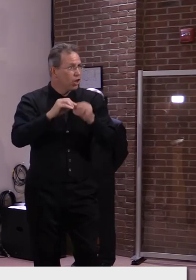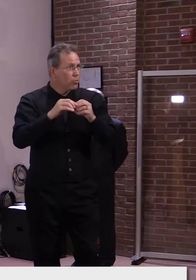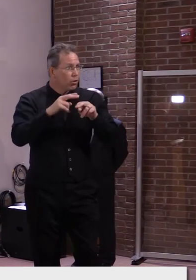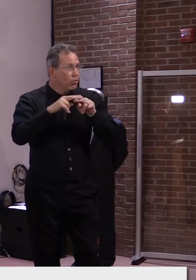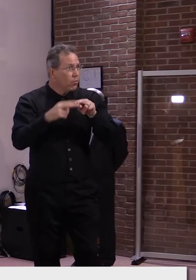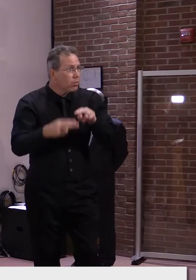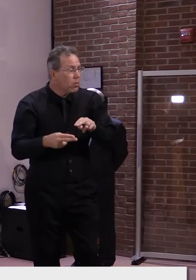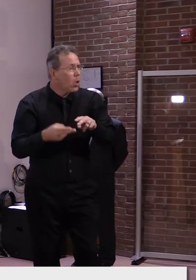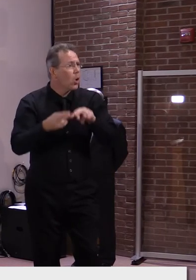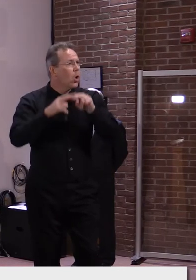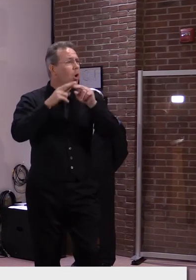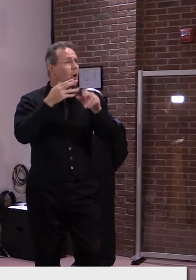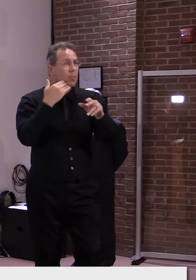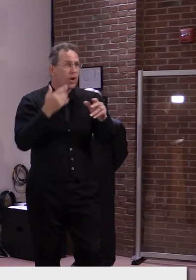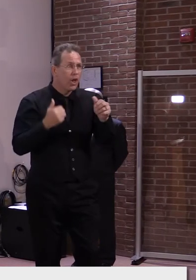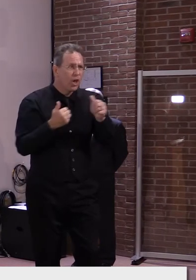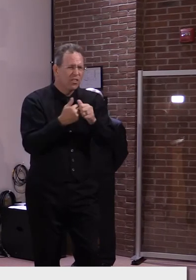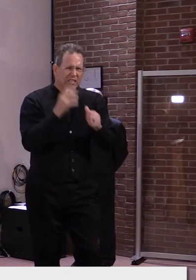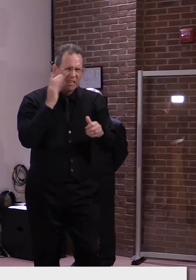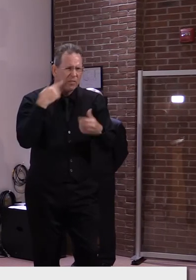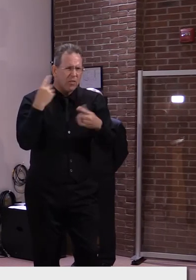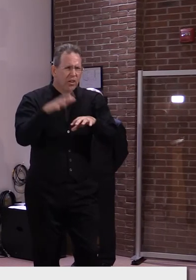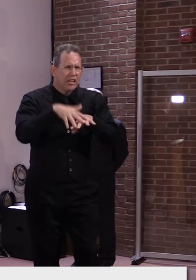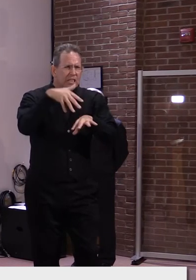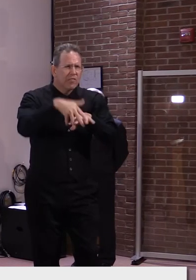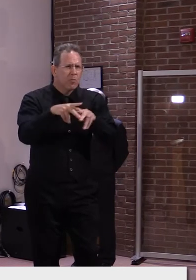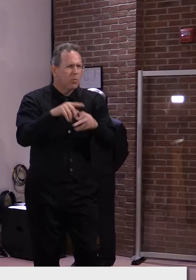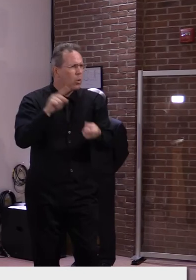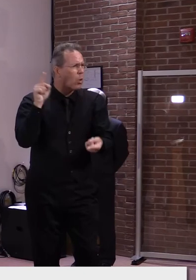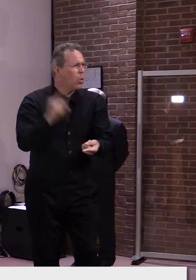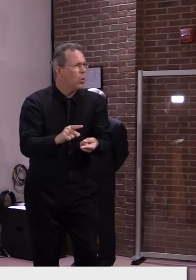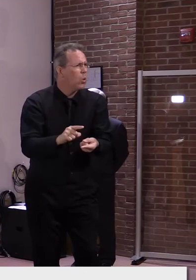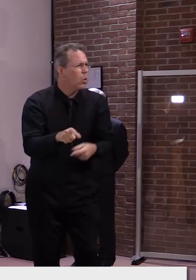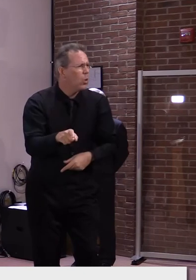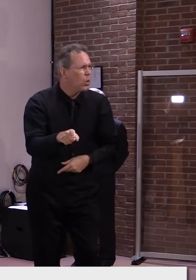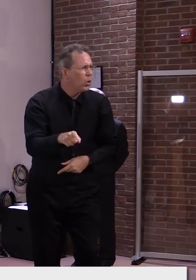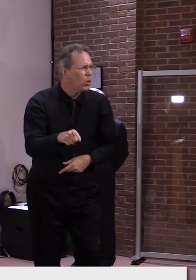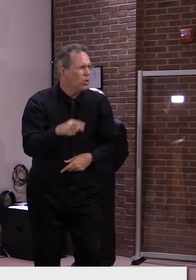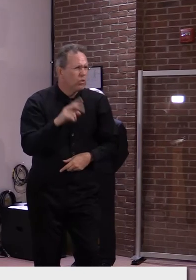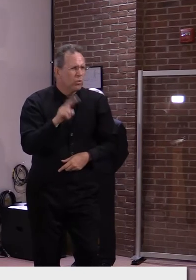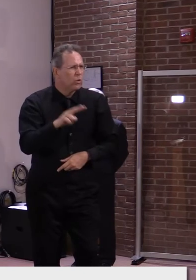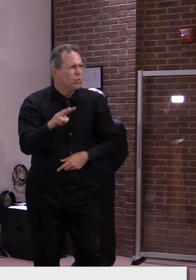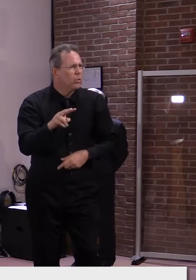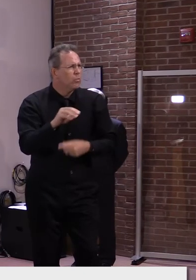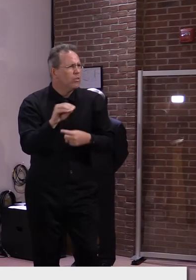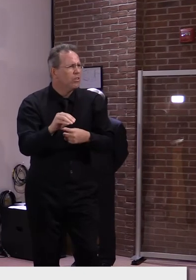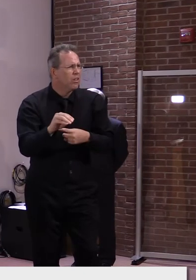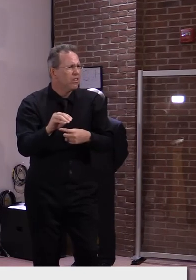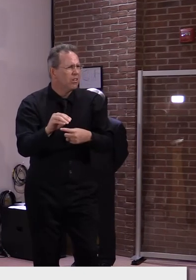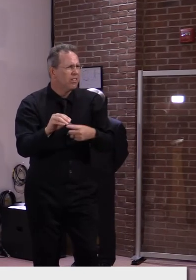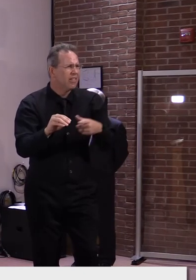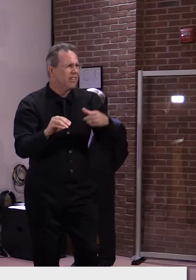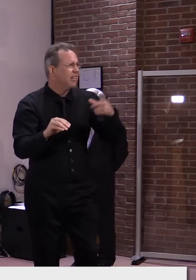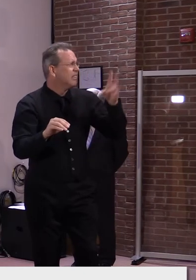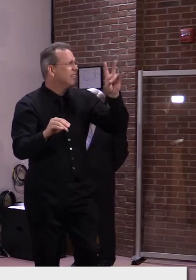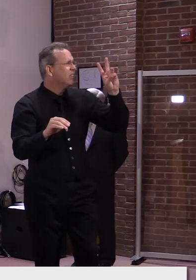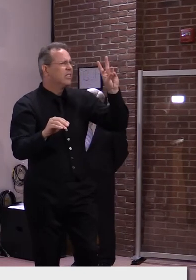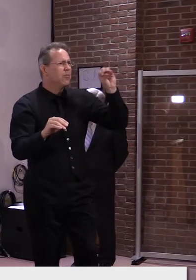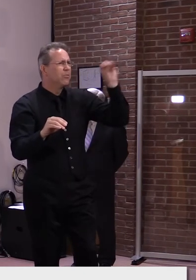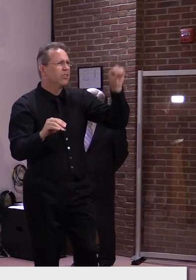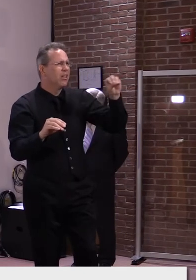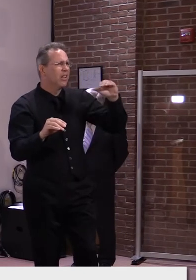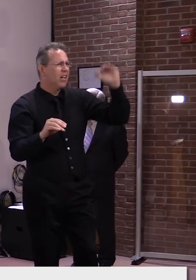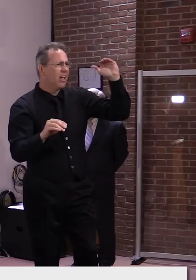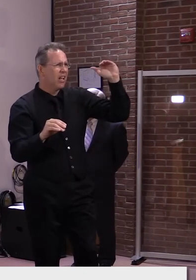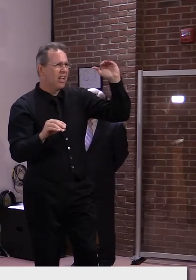rate of about 26% compared to like 72% of white Vermonters and 87% of black